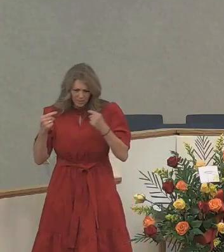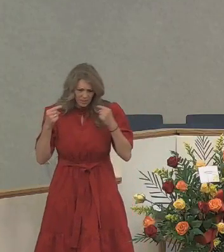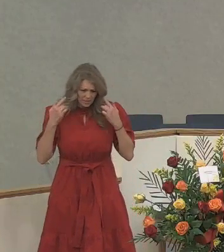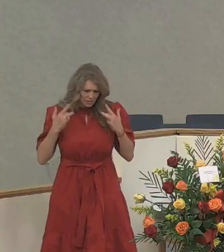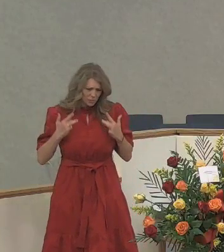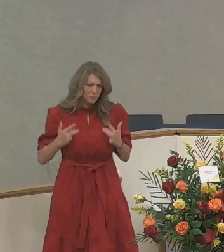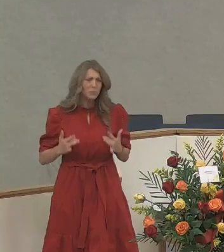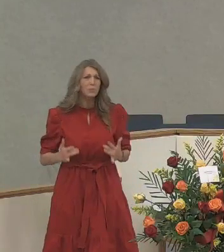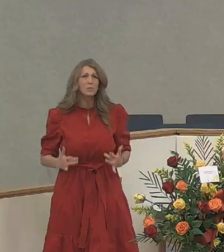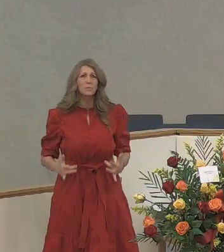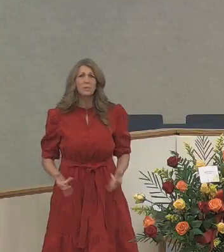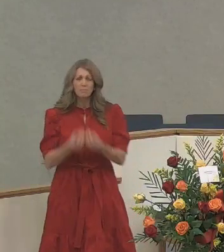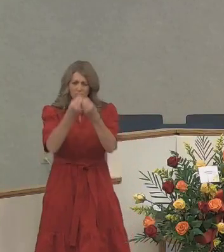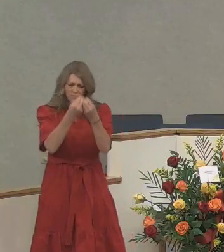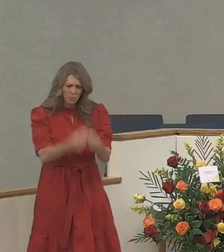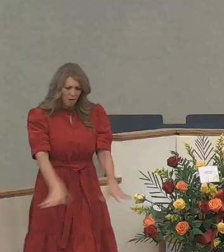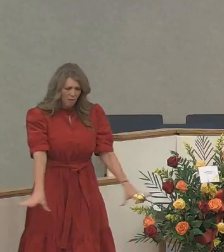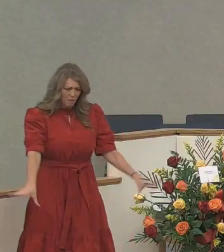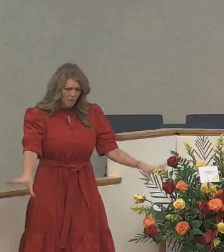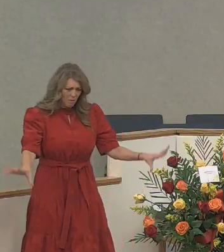desperation,